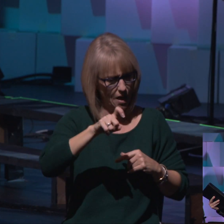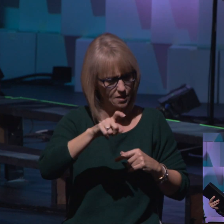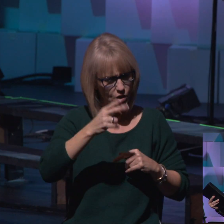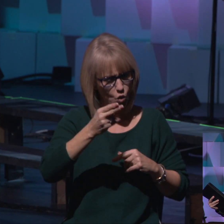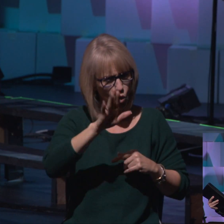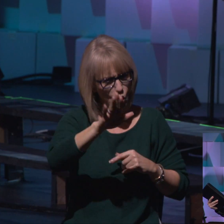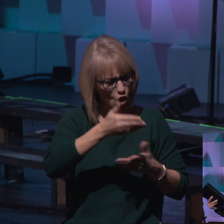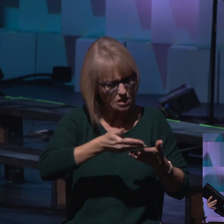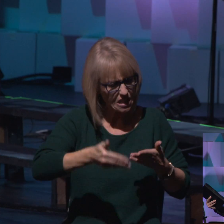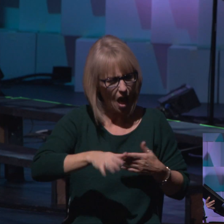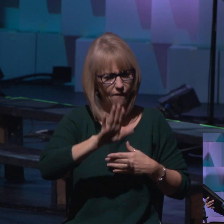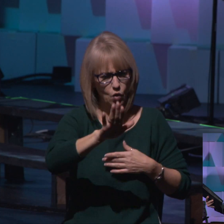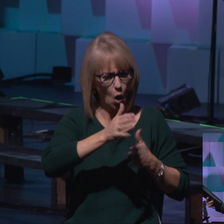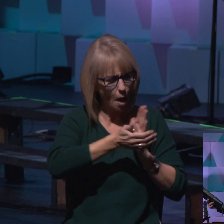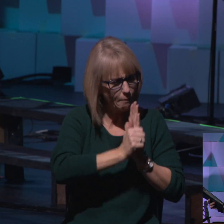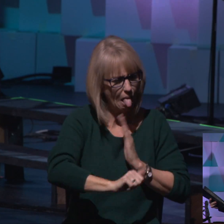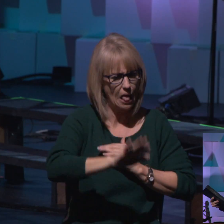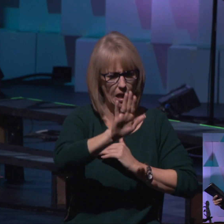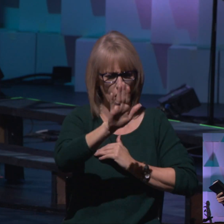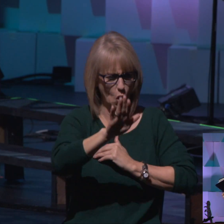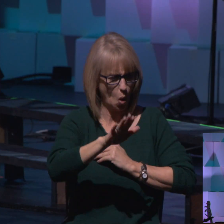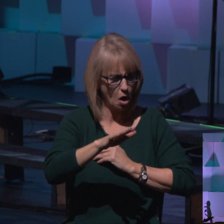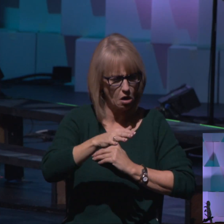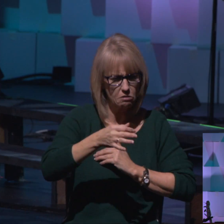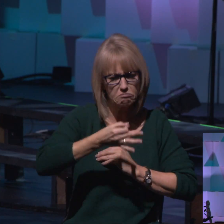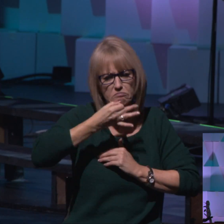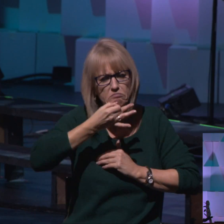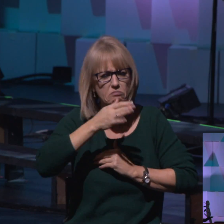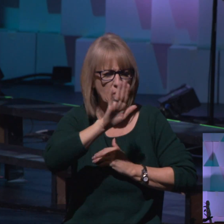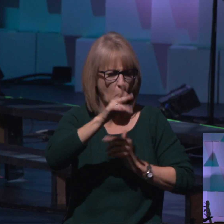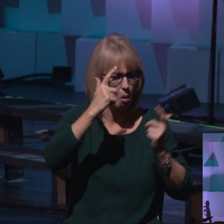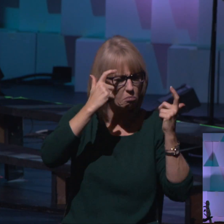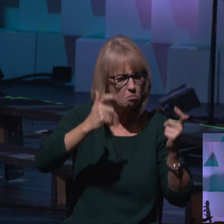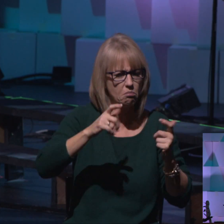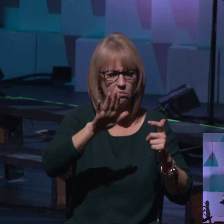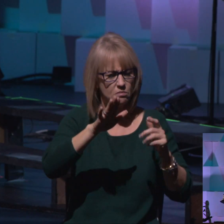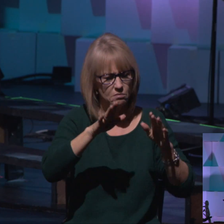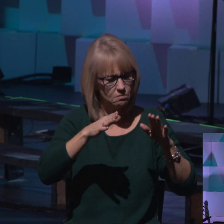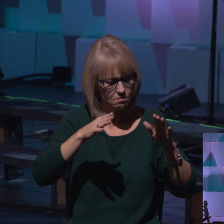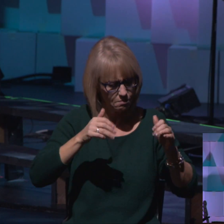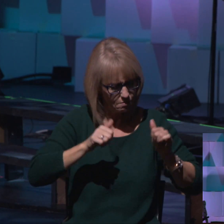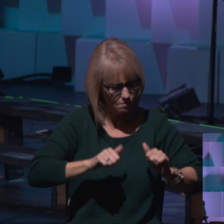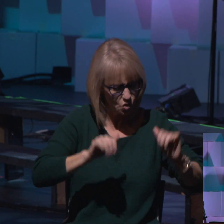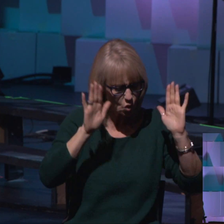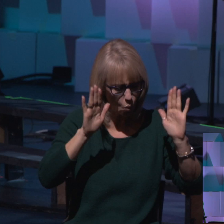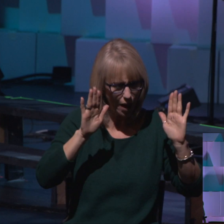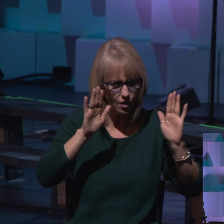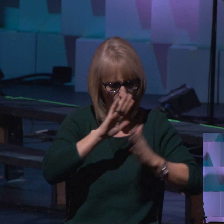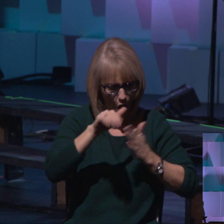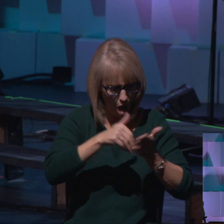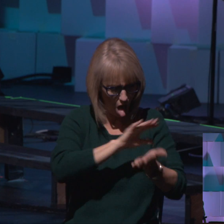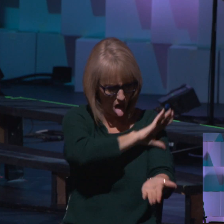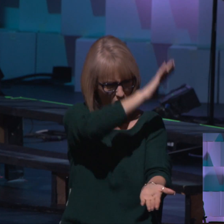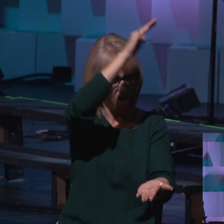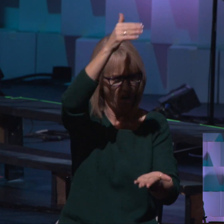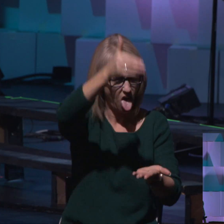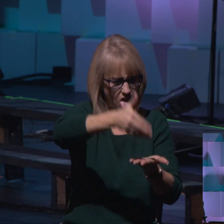you have, the abilities, and you surrender it all to God and say, God, this is all